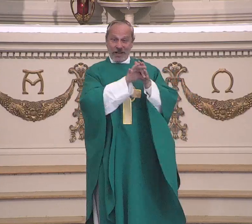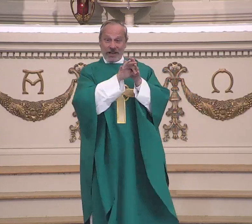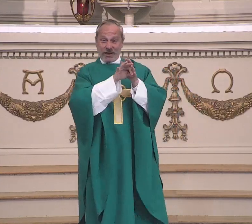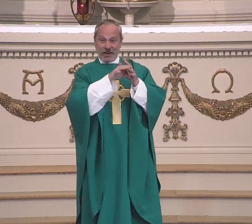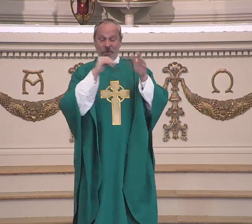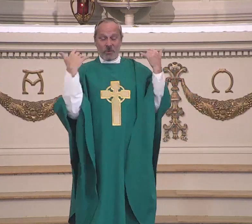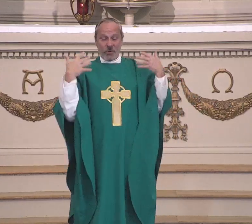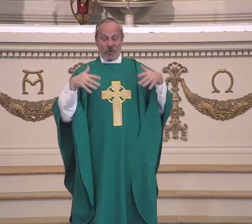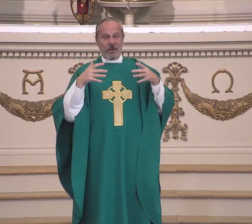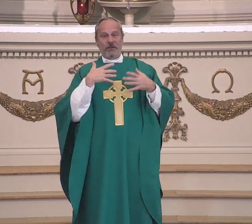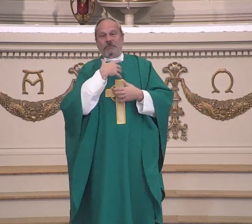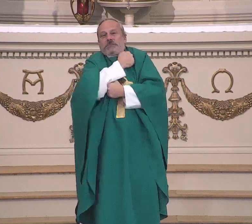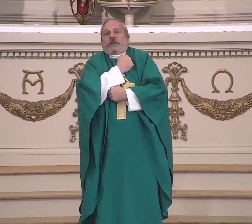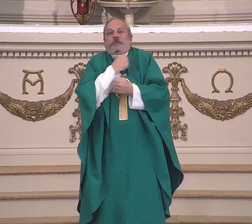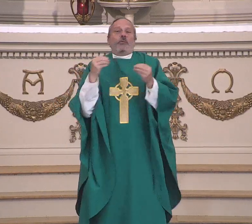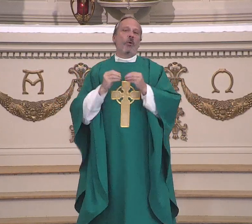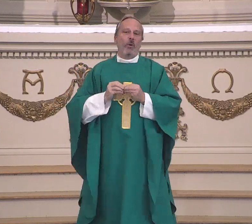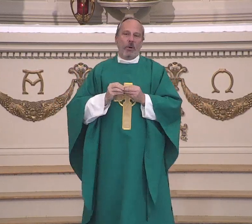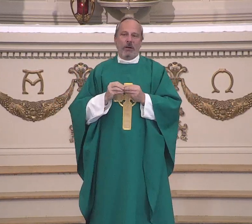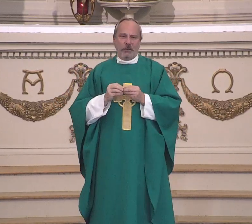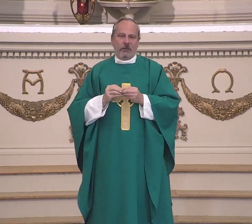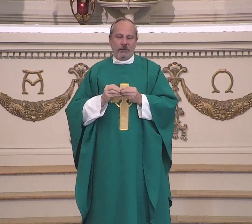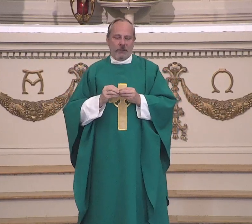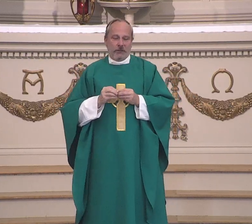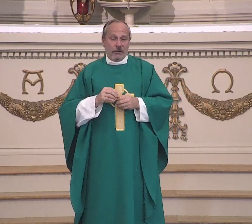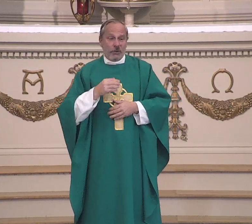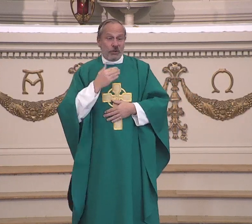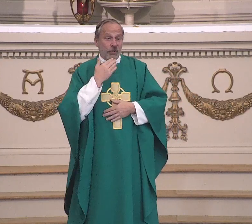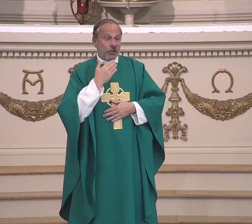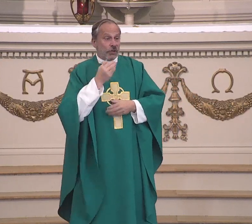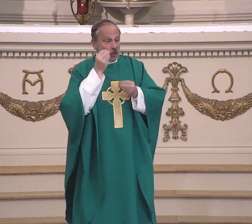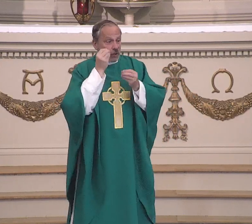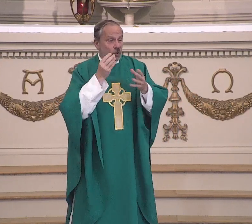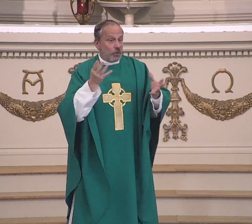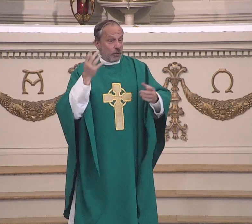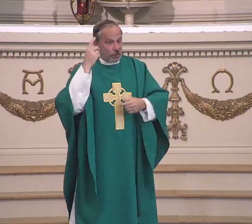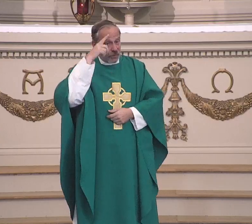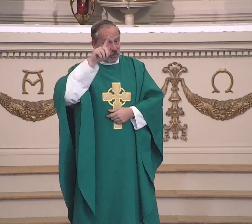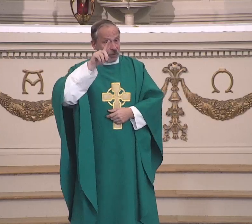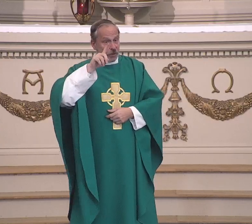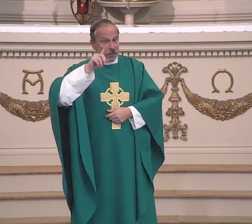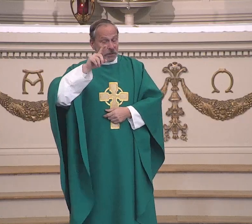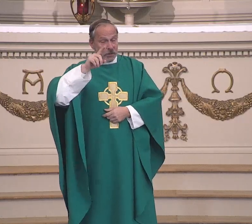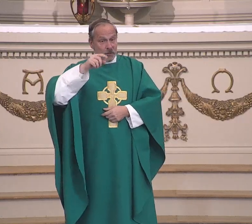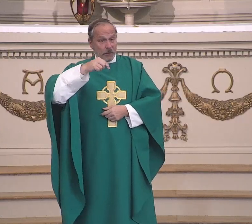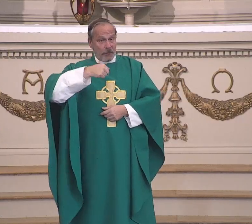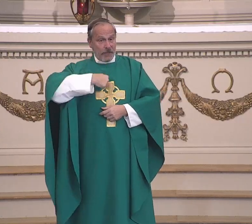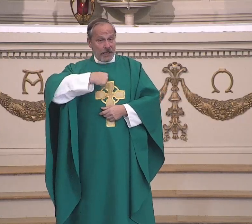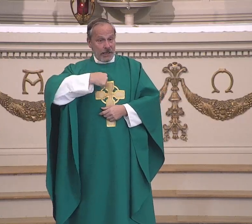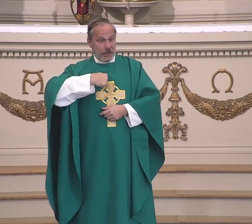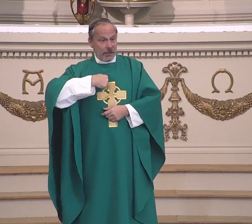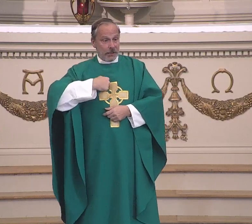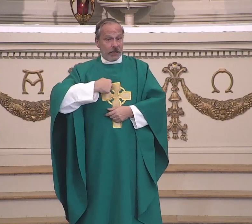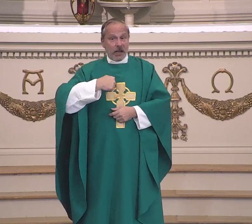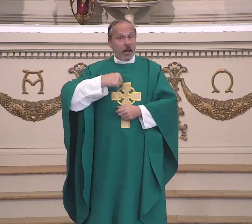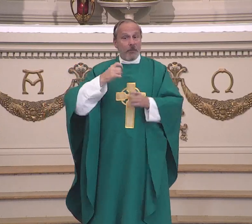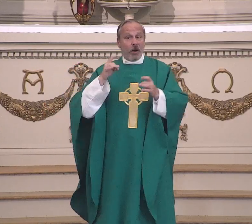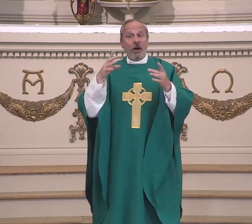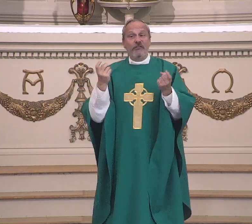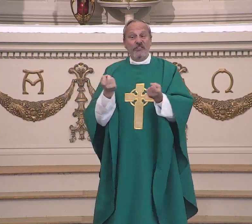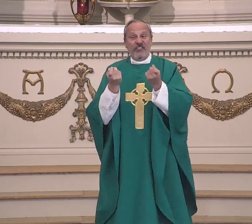are lost, then you are of great worth, and I love you all the more for